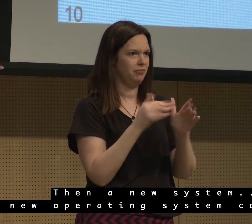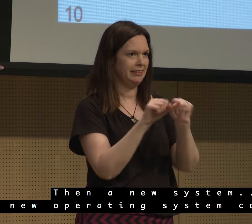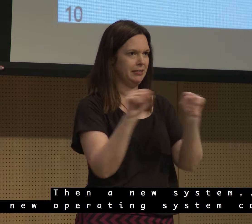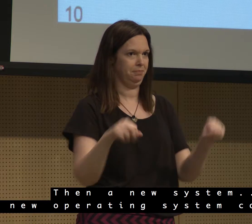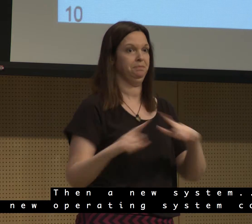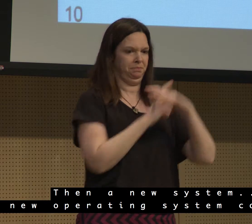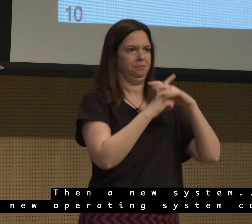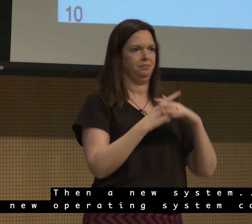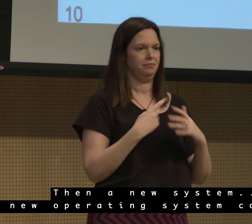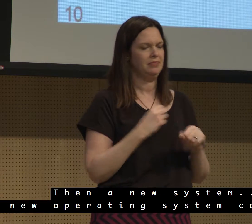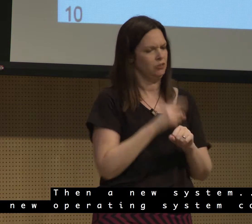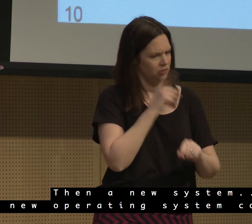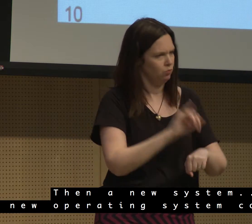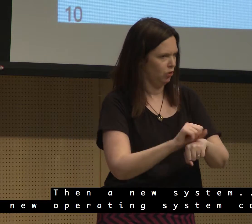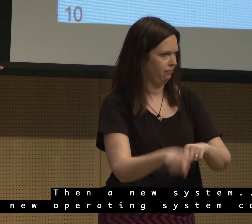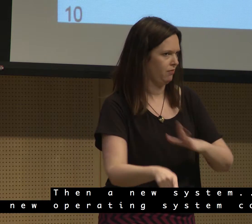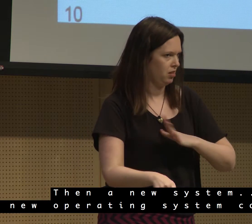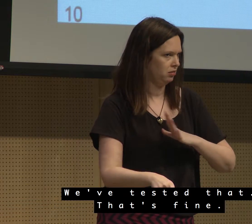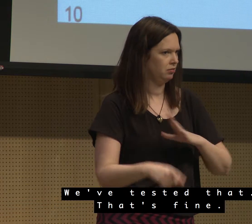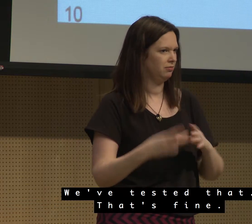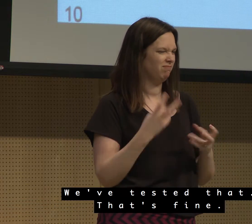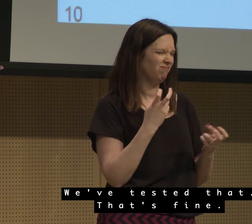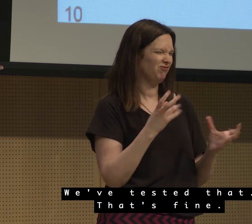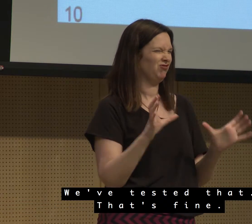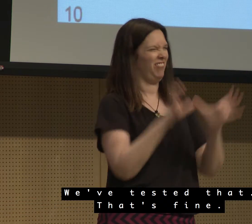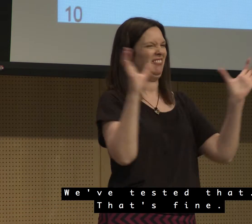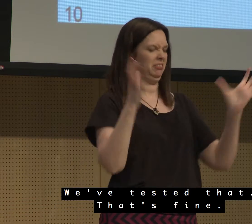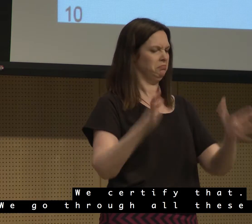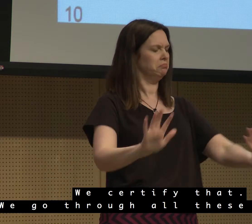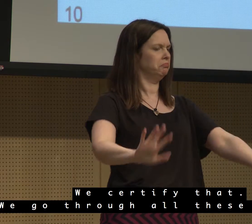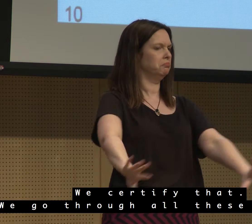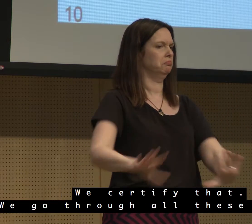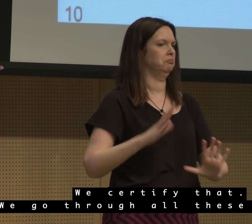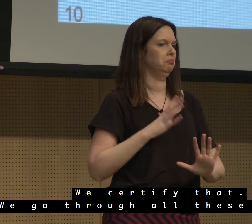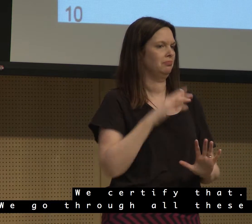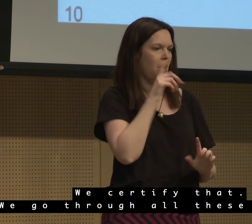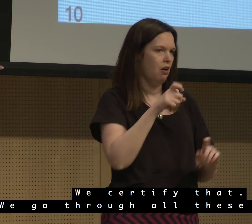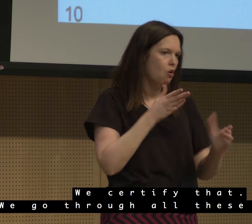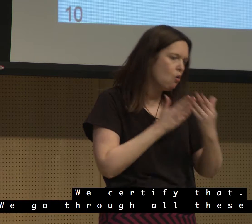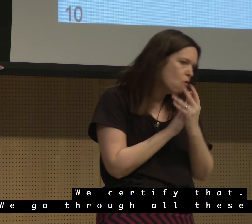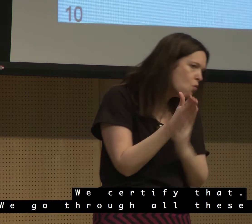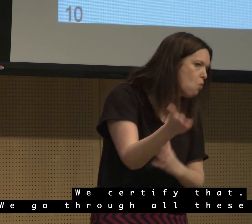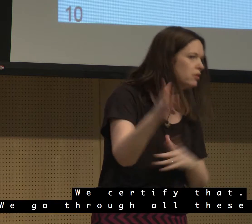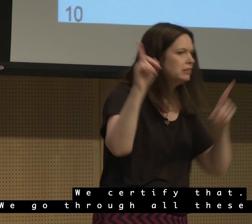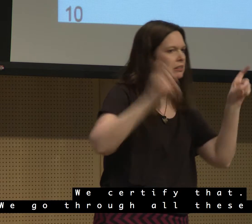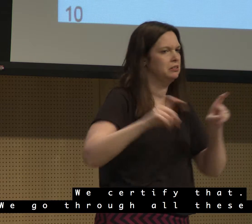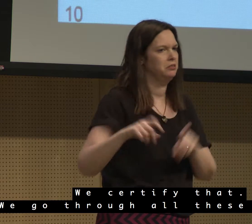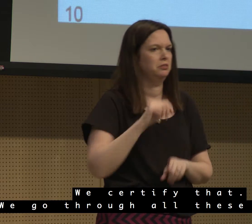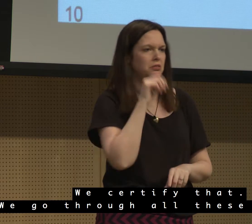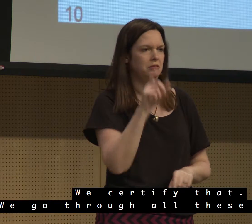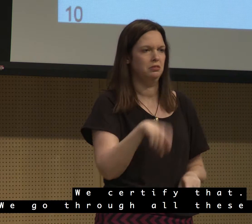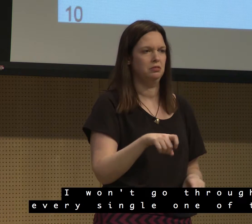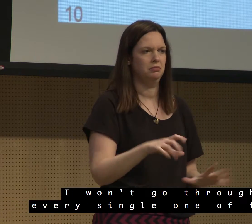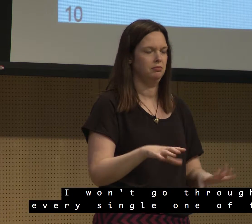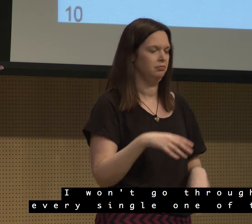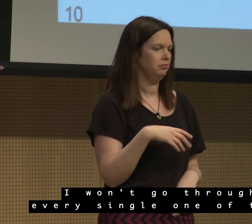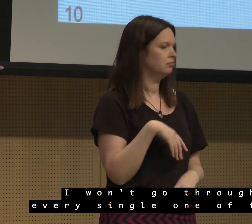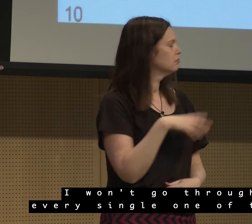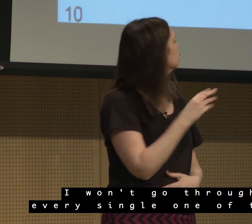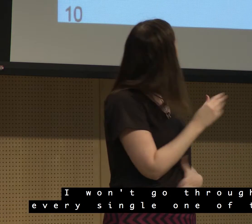new operating system comes up. We've tested that. That's fine. We certify that. We go through all these tests. I won't go